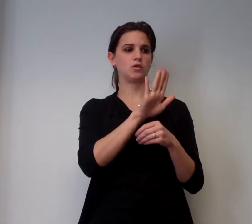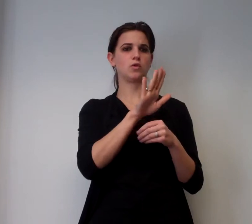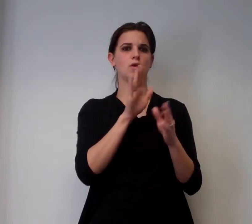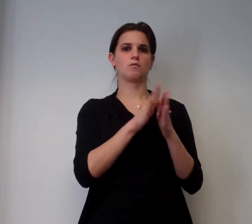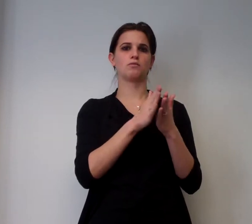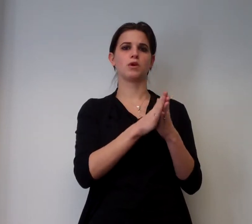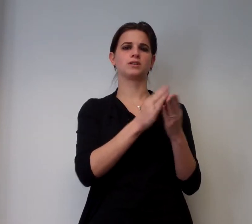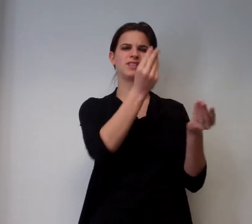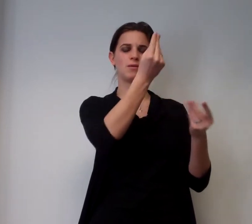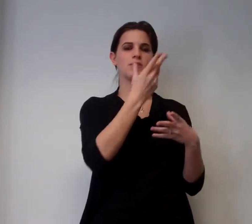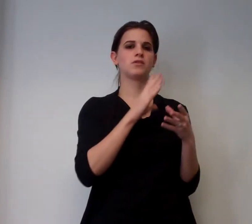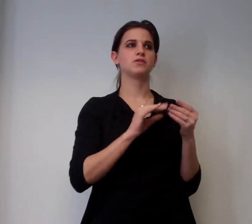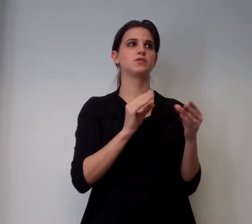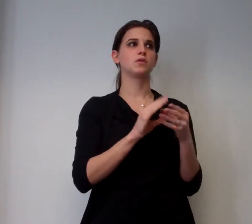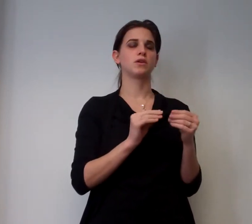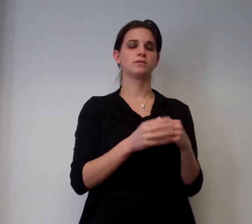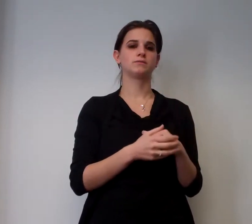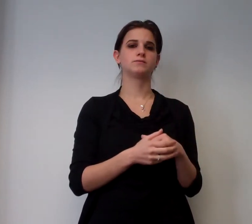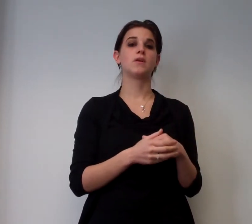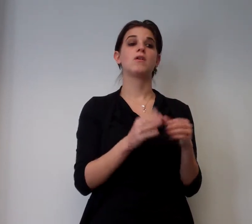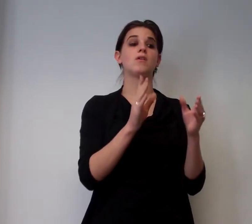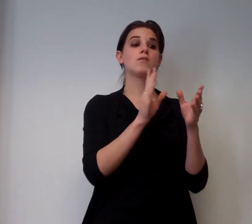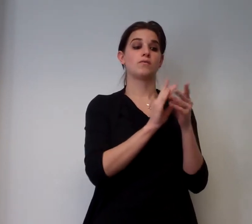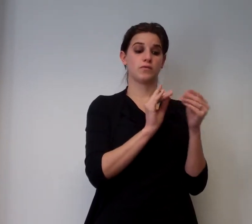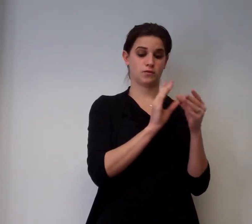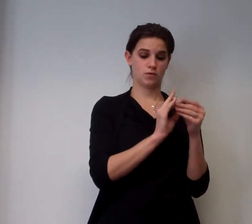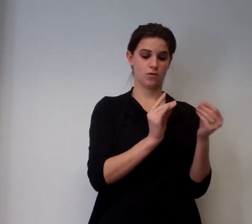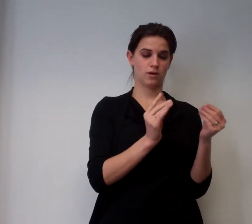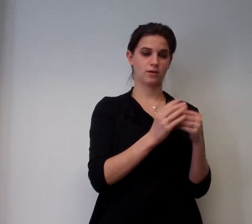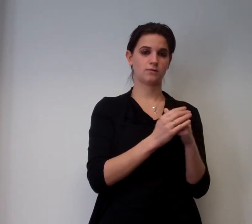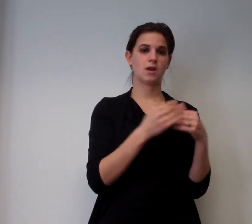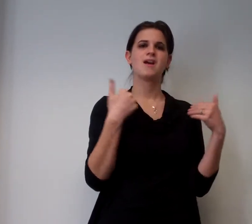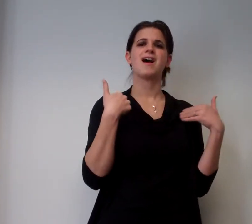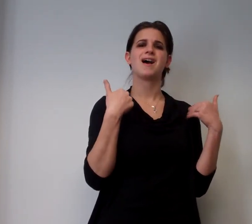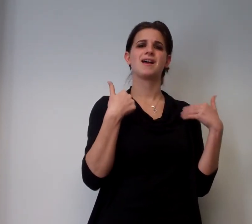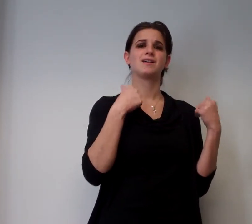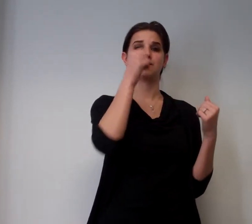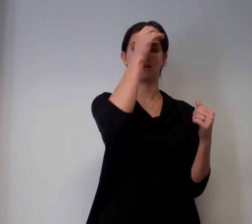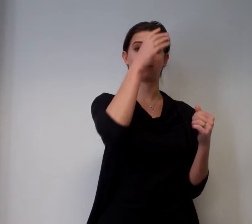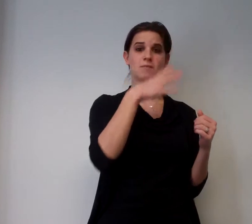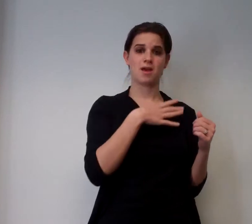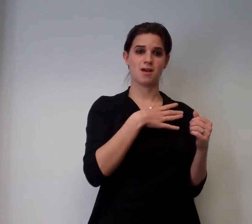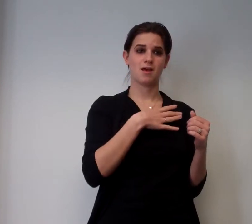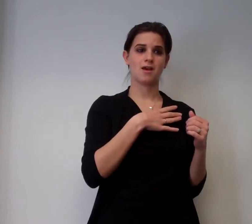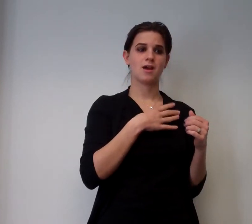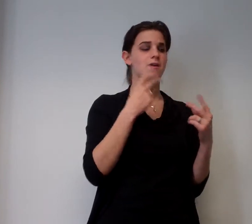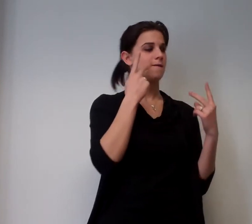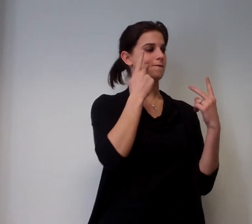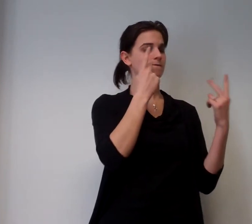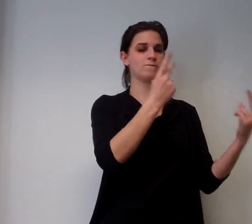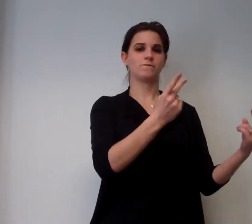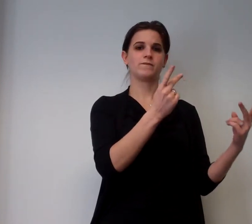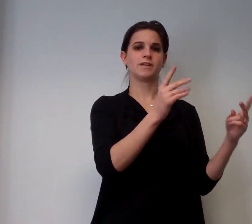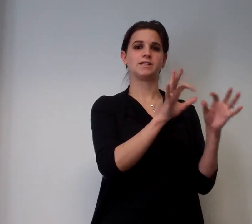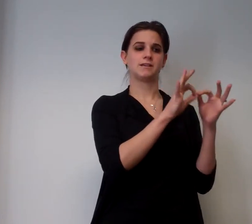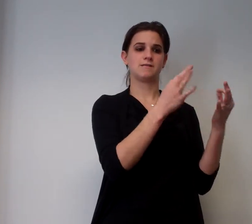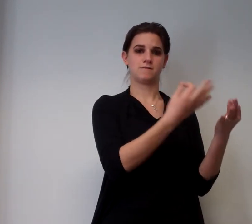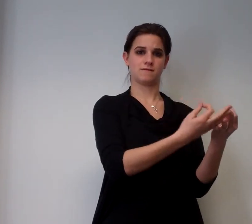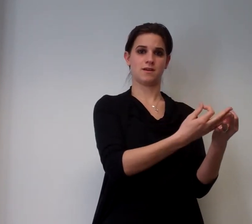The story that you told was of the young man who was actually visiting relatives, I believe, from Chicago. He was visiting relatives in